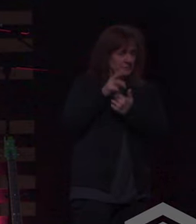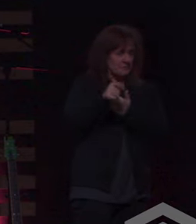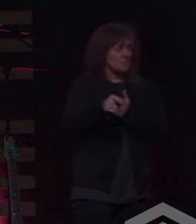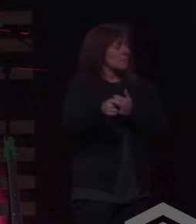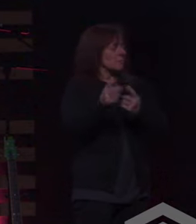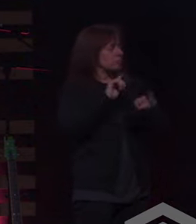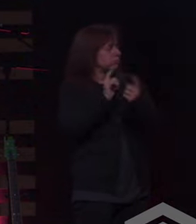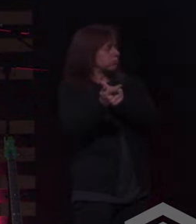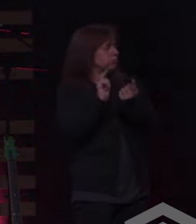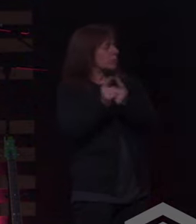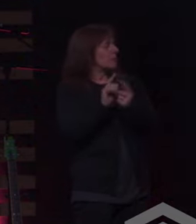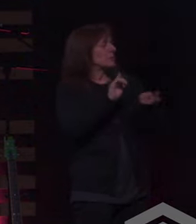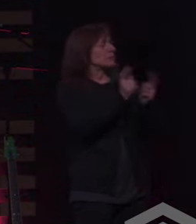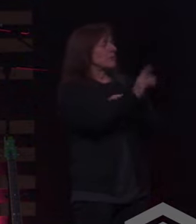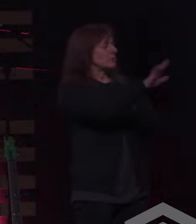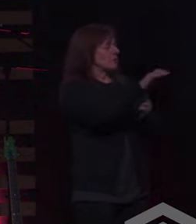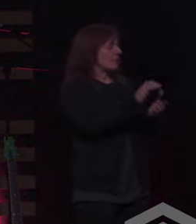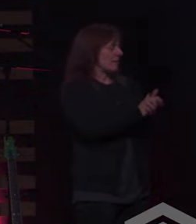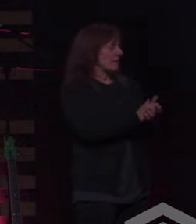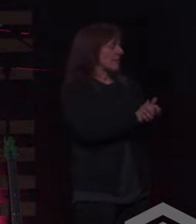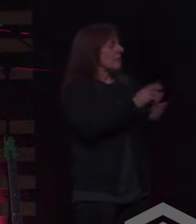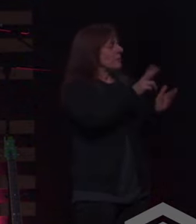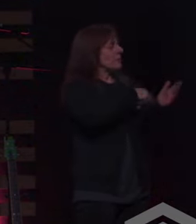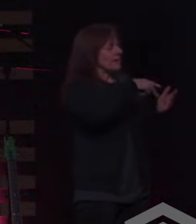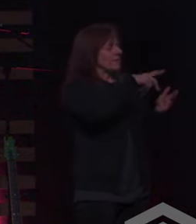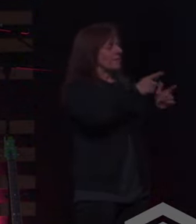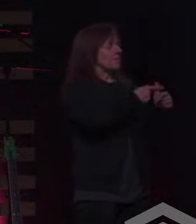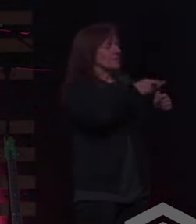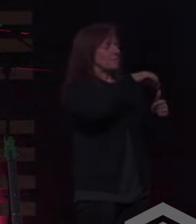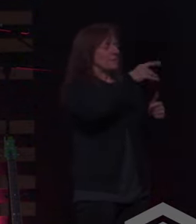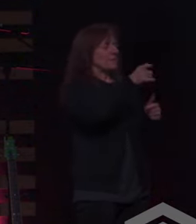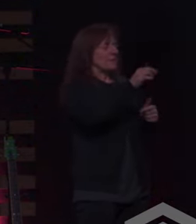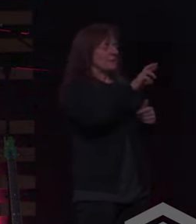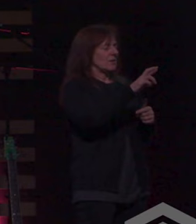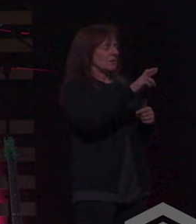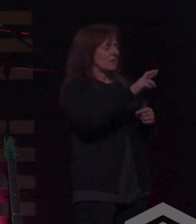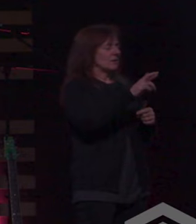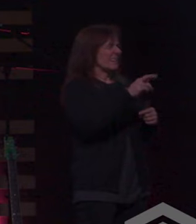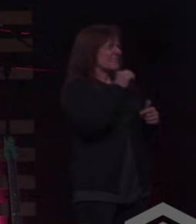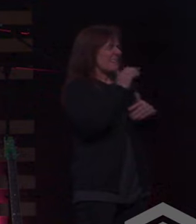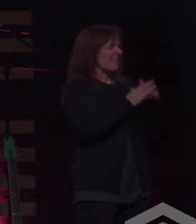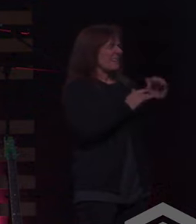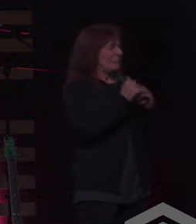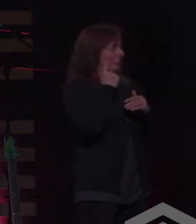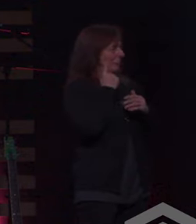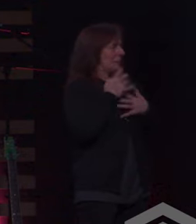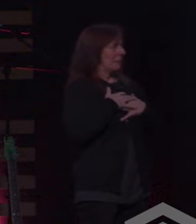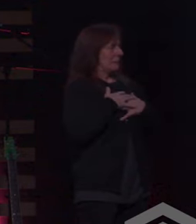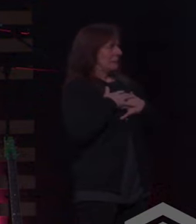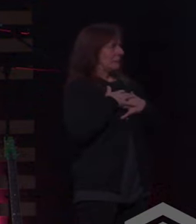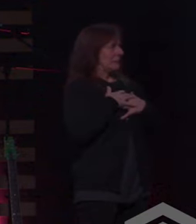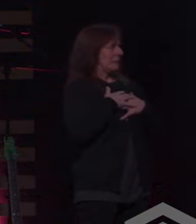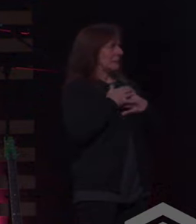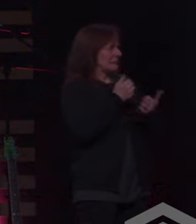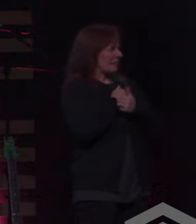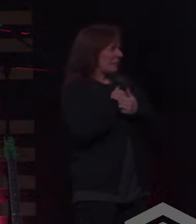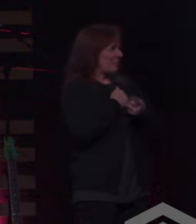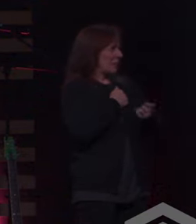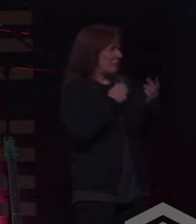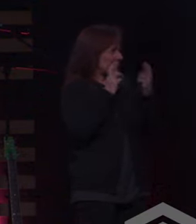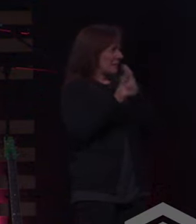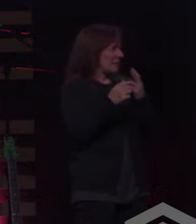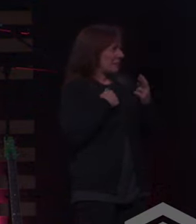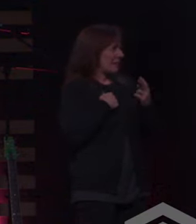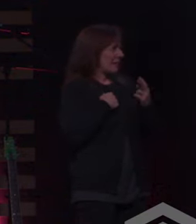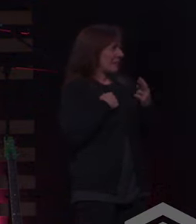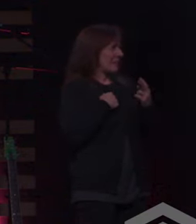about the way that your marriage works. I want to read in 1 Peter chapter 3, because I know that's really uncomfortable to hear, that I'm supposed to love if they don't respect, or I'm